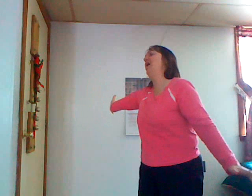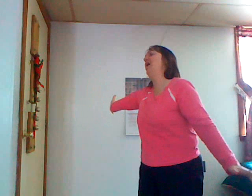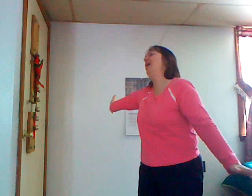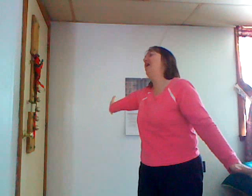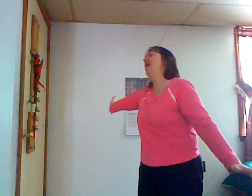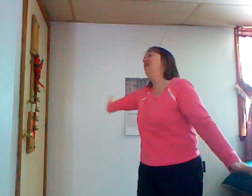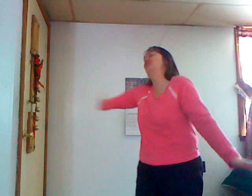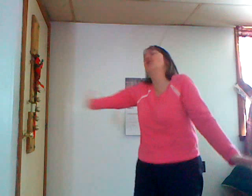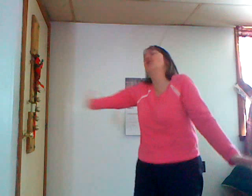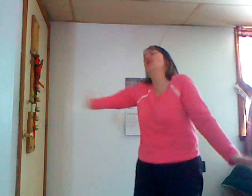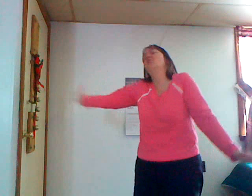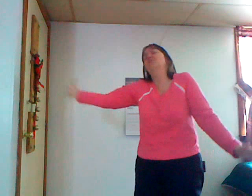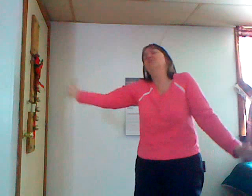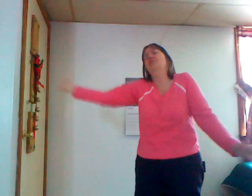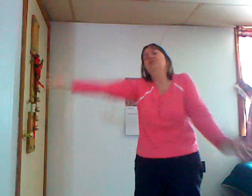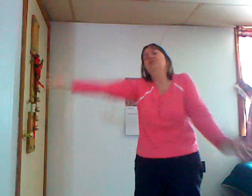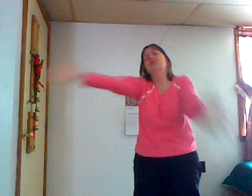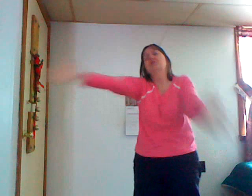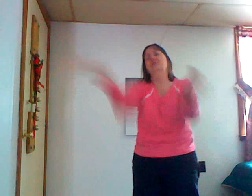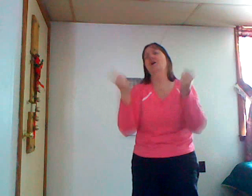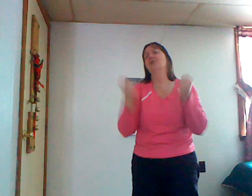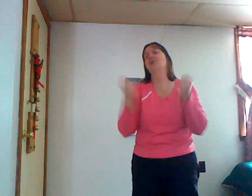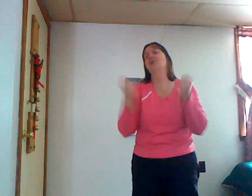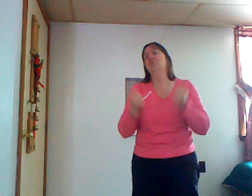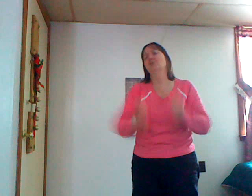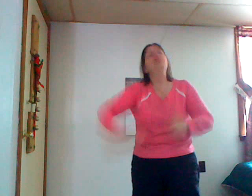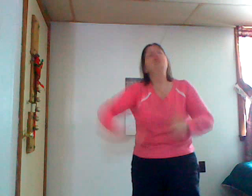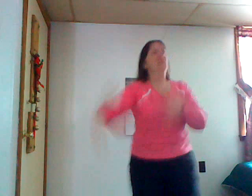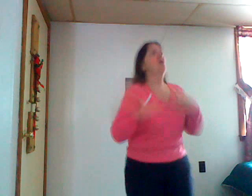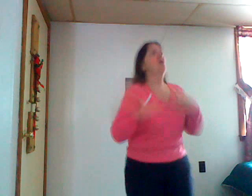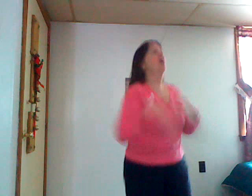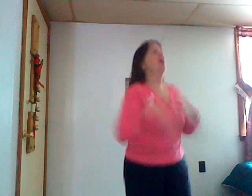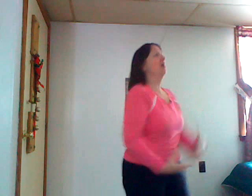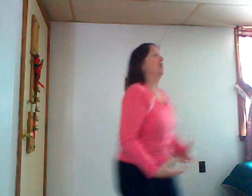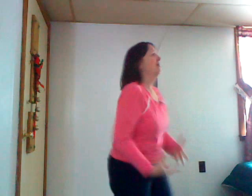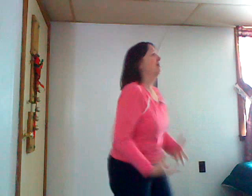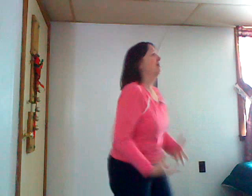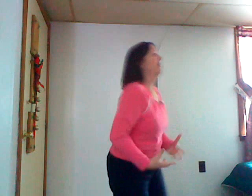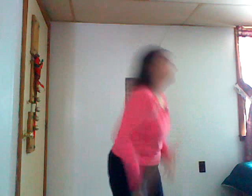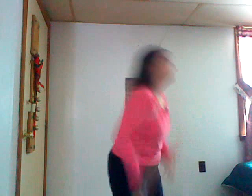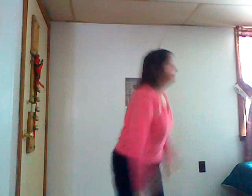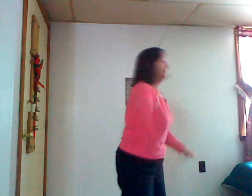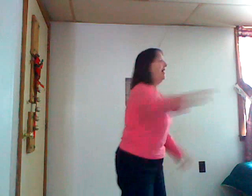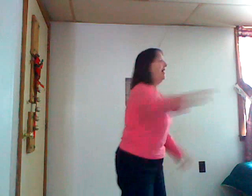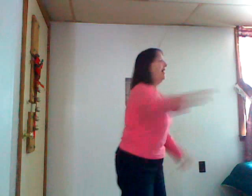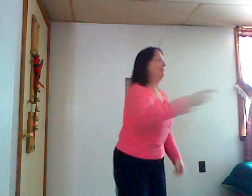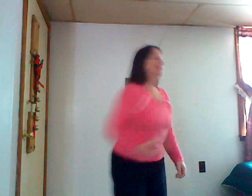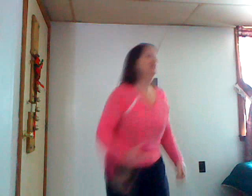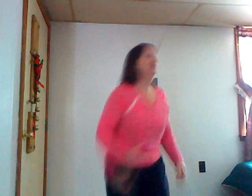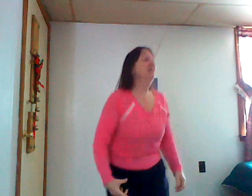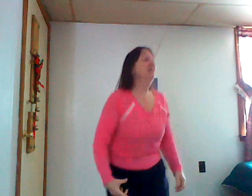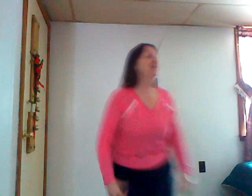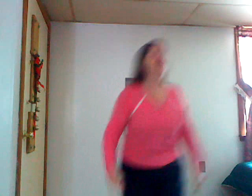over troubled water, I will ease